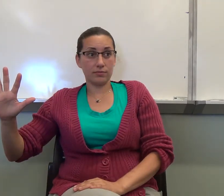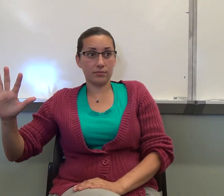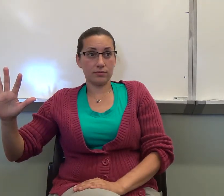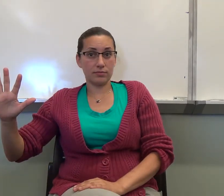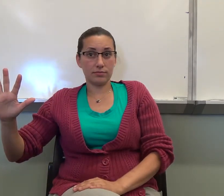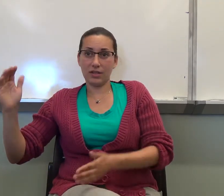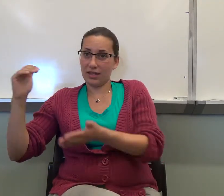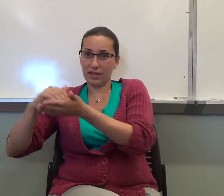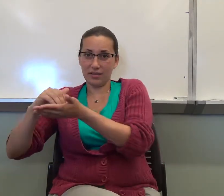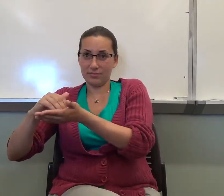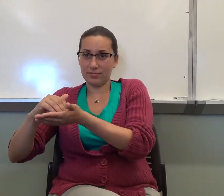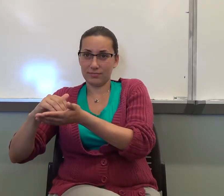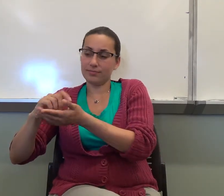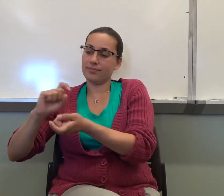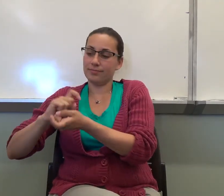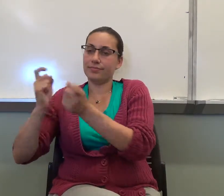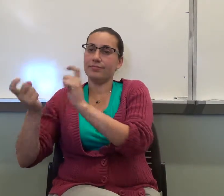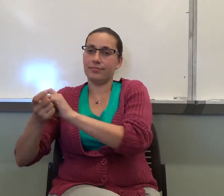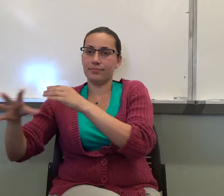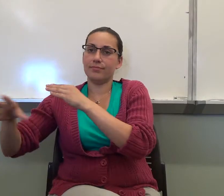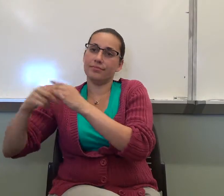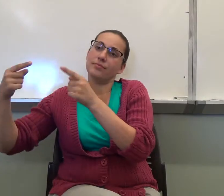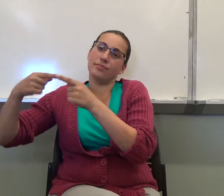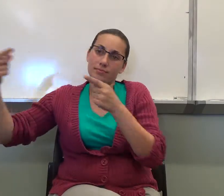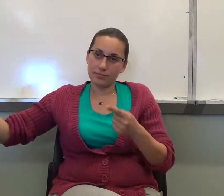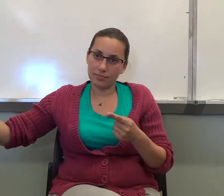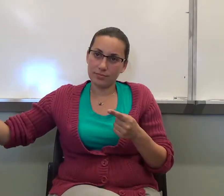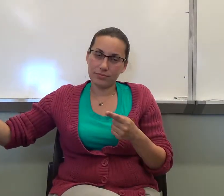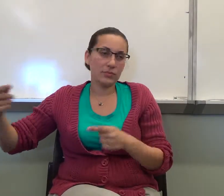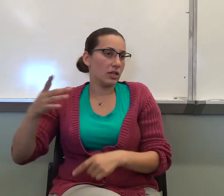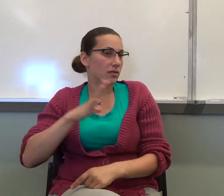Again, you can change it to addition of the opposite if you want to. That's 3.